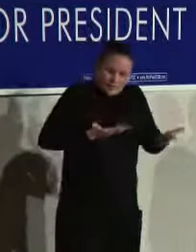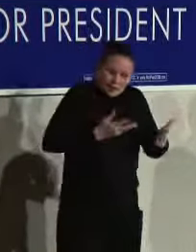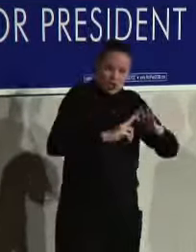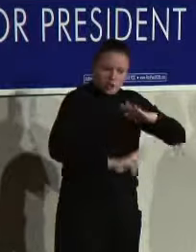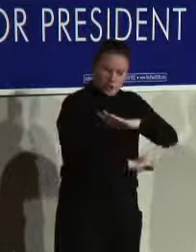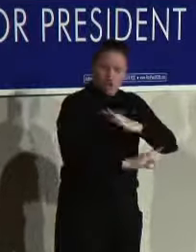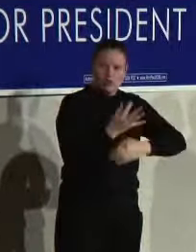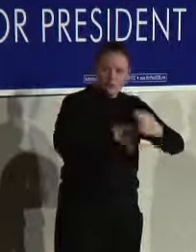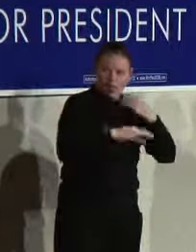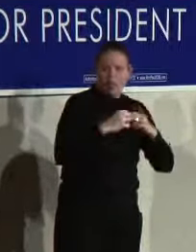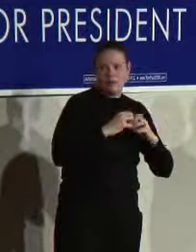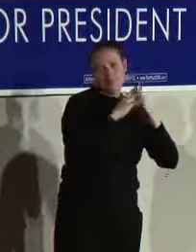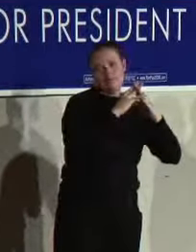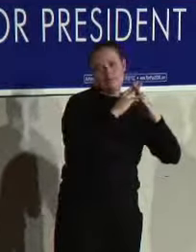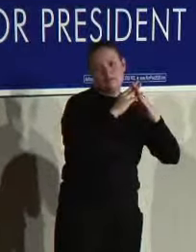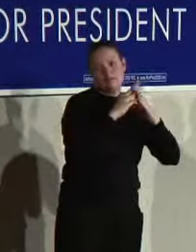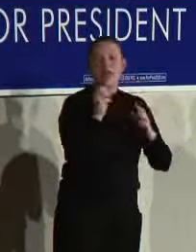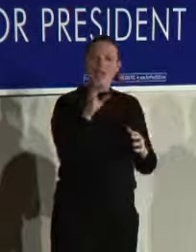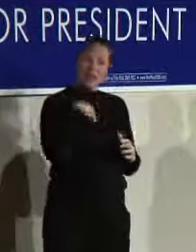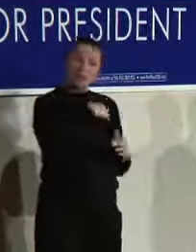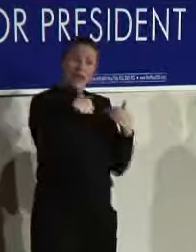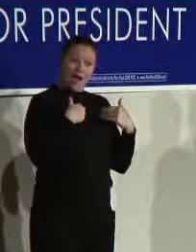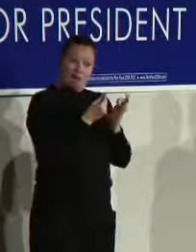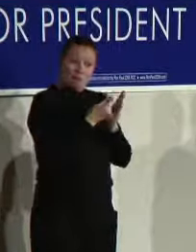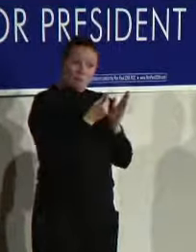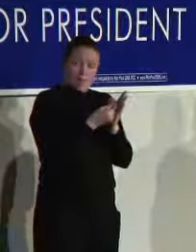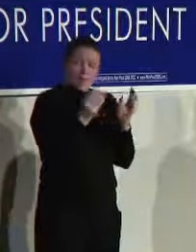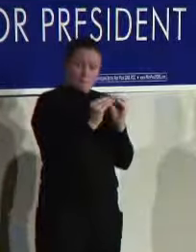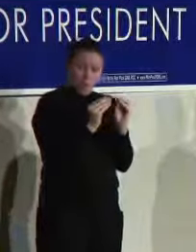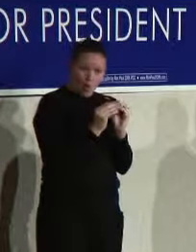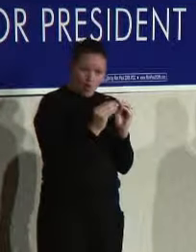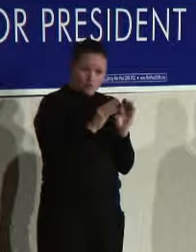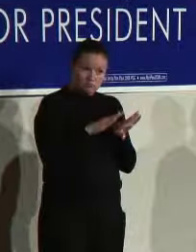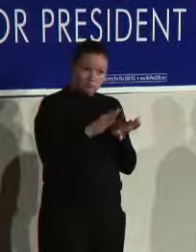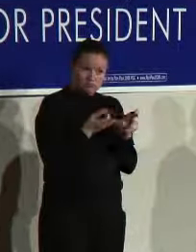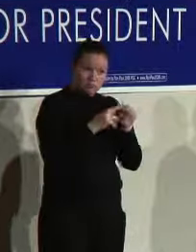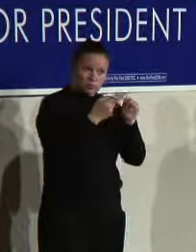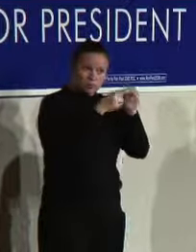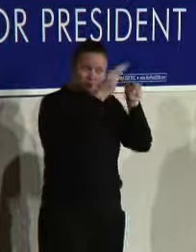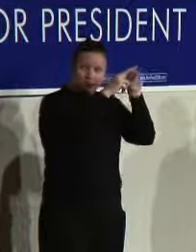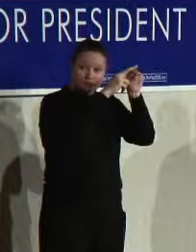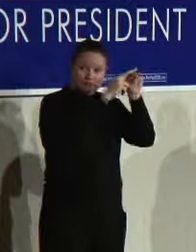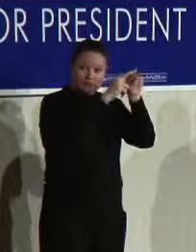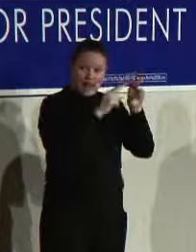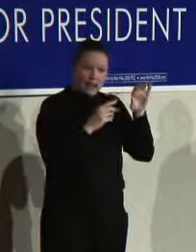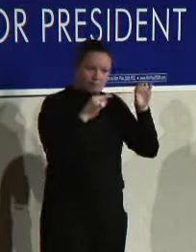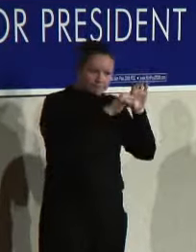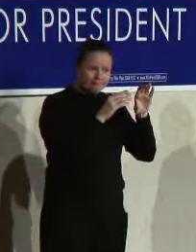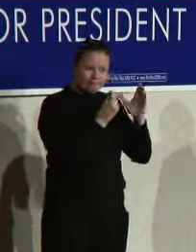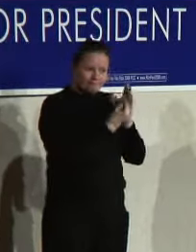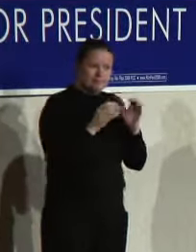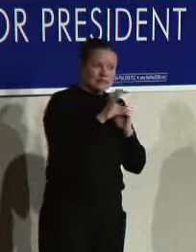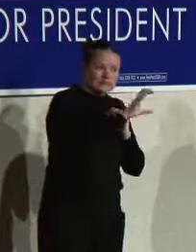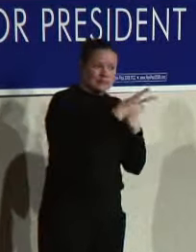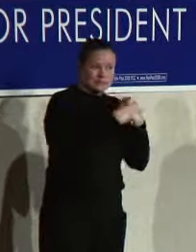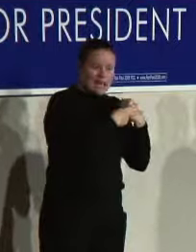have more money, you got a healthy economy, not wasting all this money overseas, and the money stayed at home or stayed in your